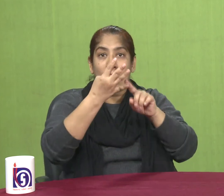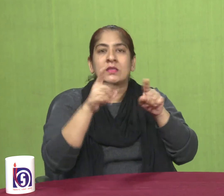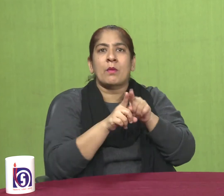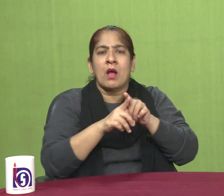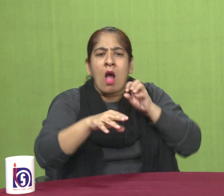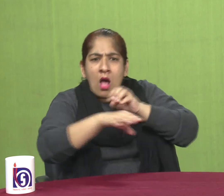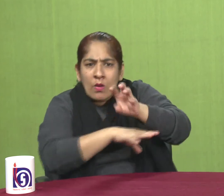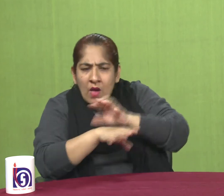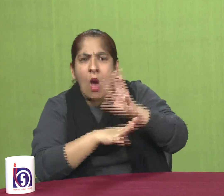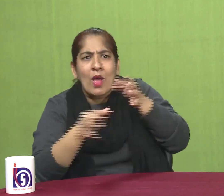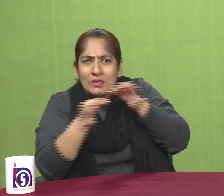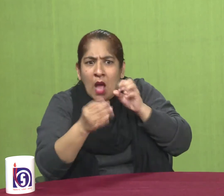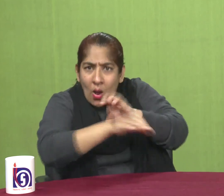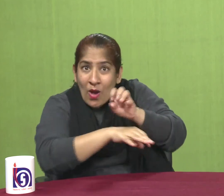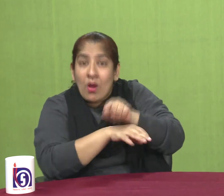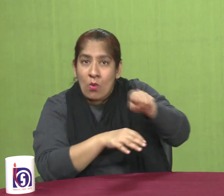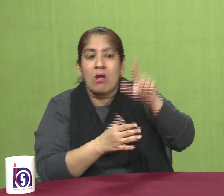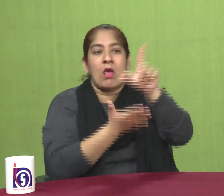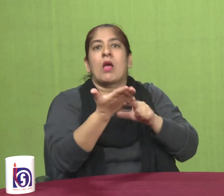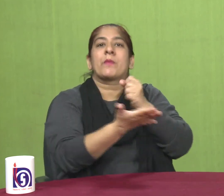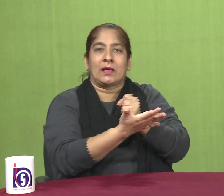advice letter is important.